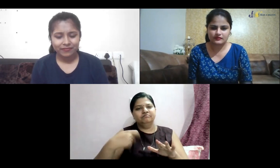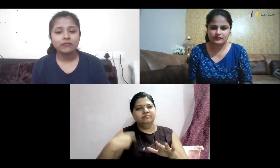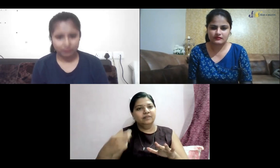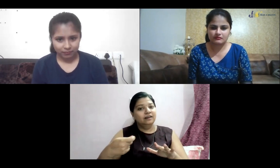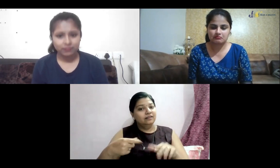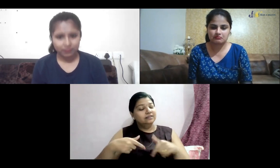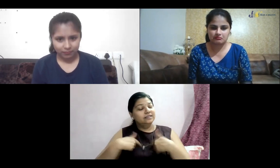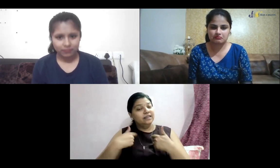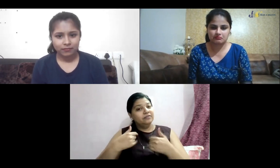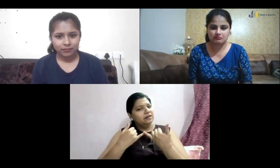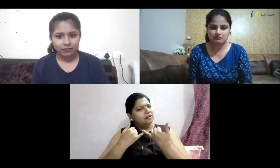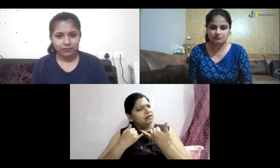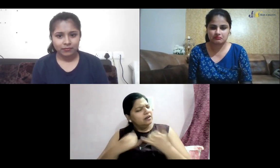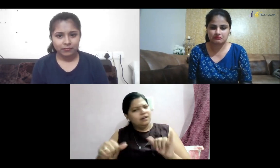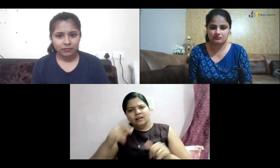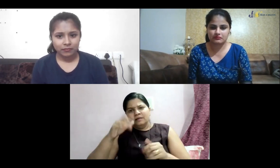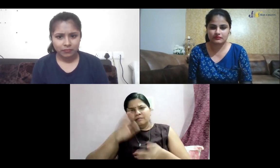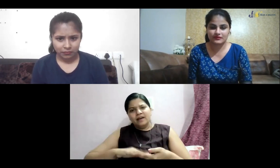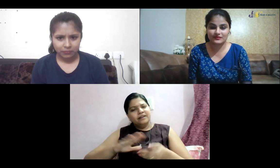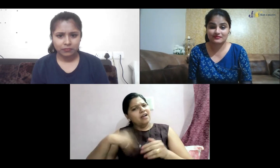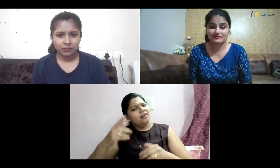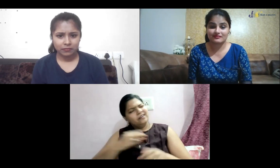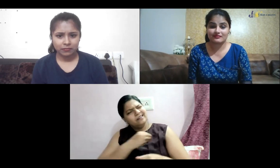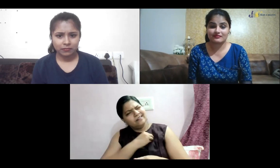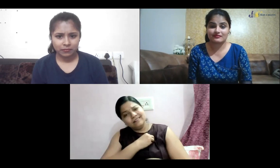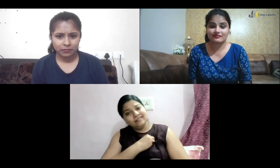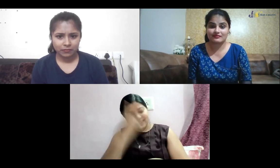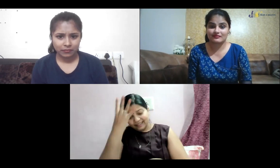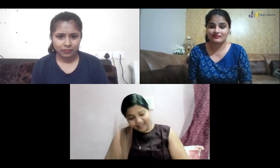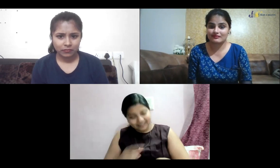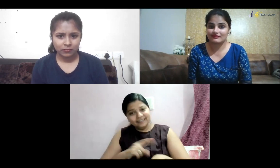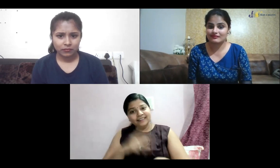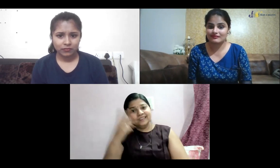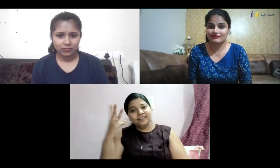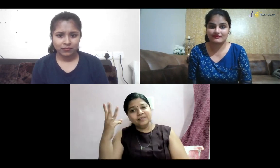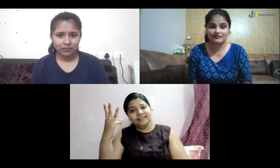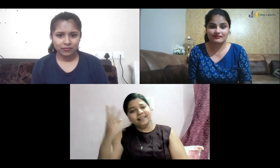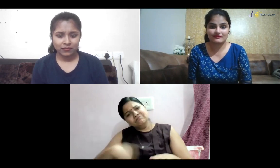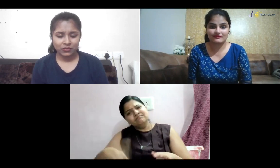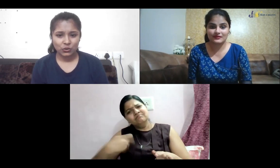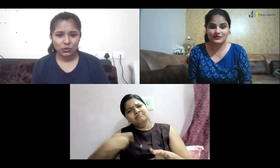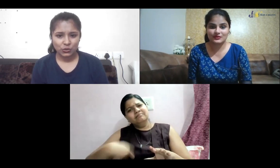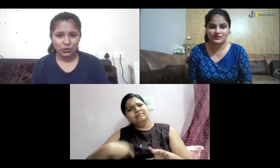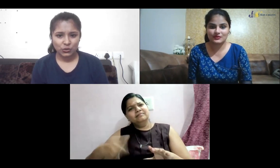can do. They can stitching clothes, they can independently fall there. And I have seen the